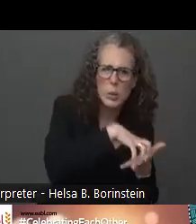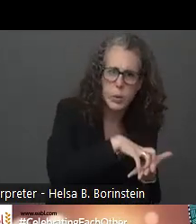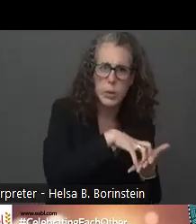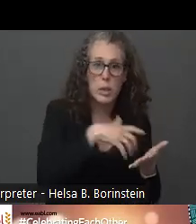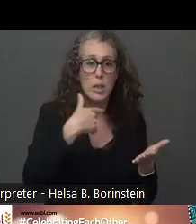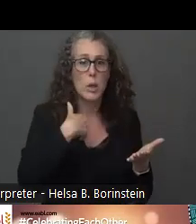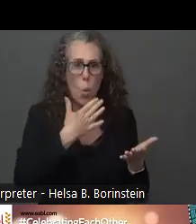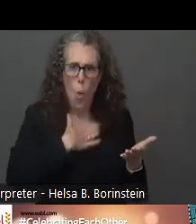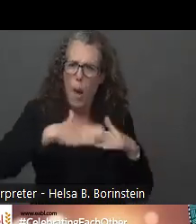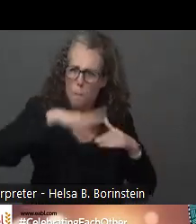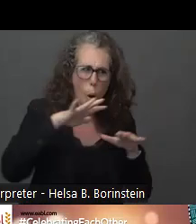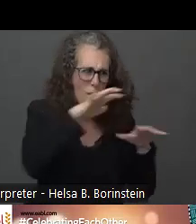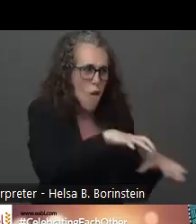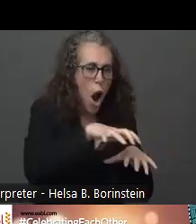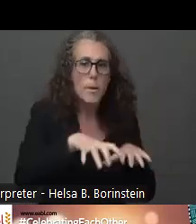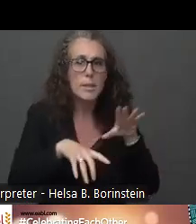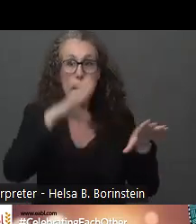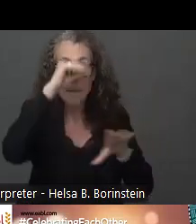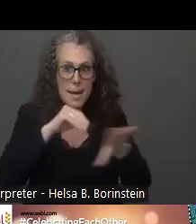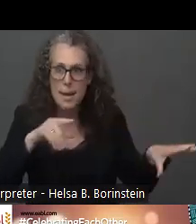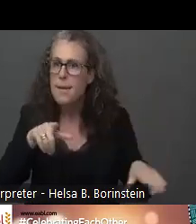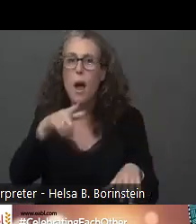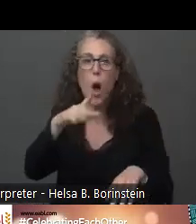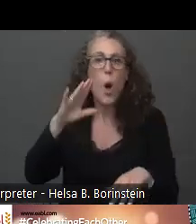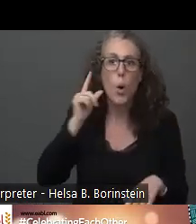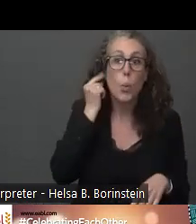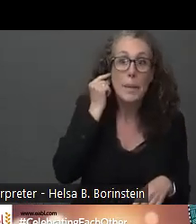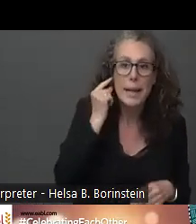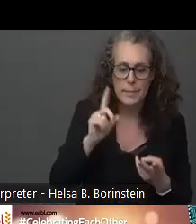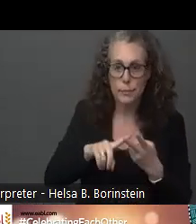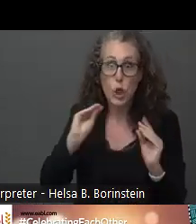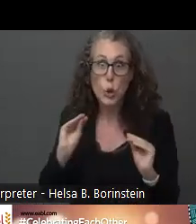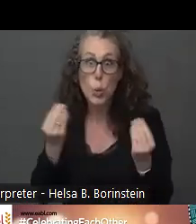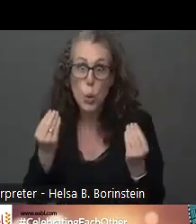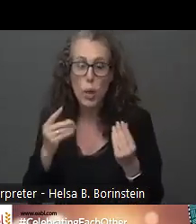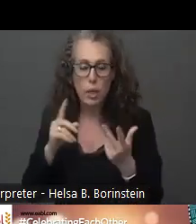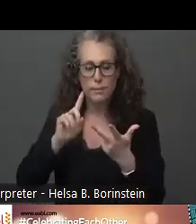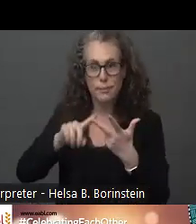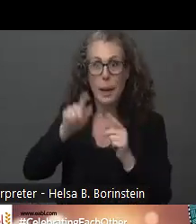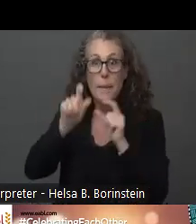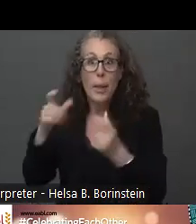farmers, we look for women, we look for youth, and we look for people with disabilities.